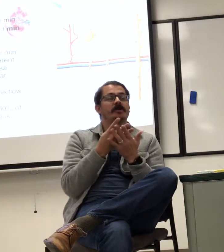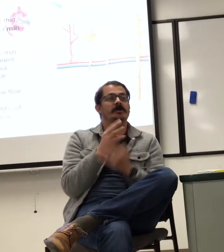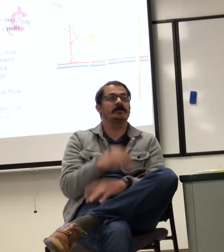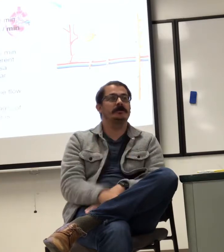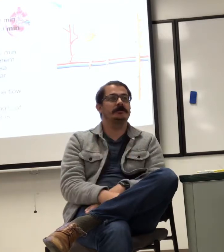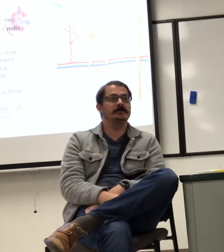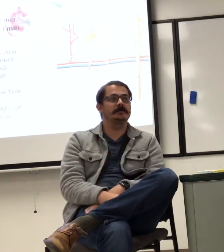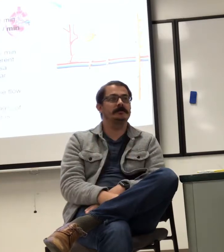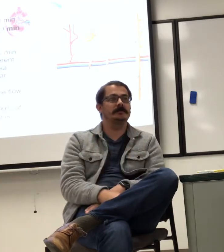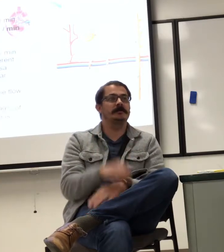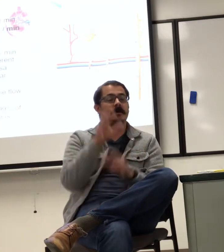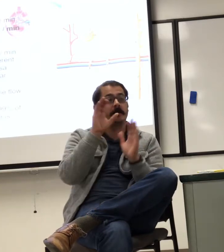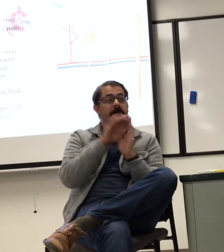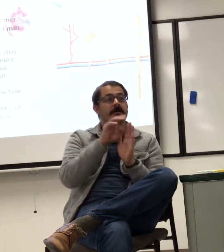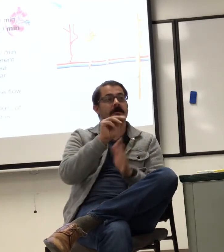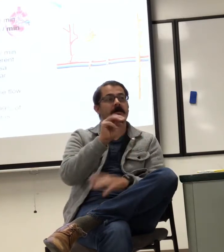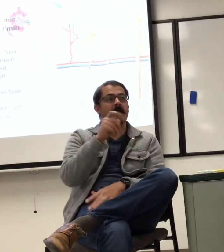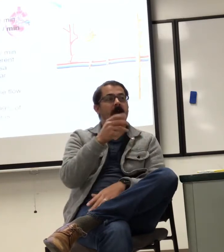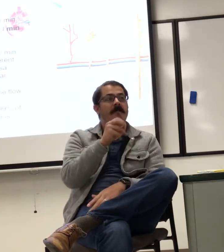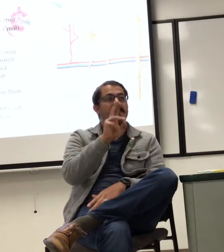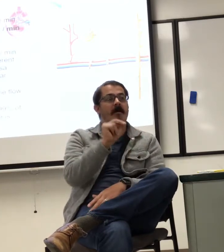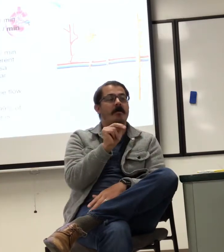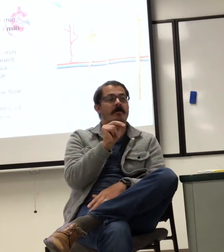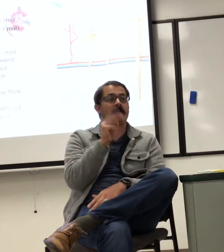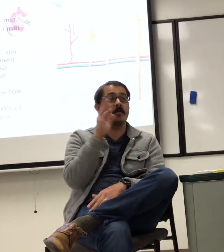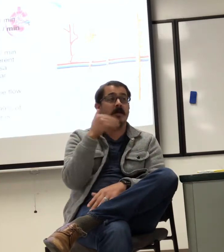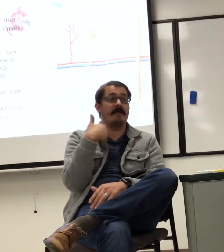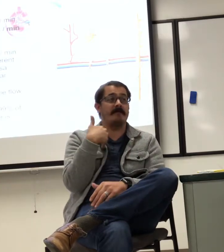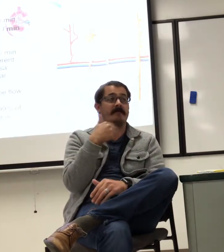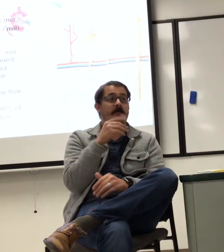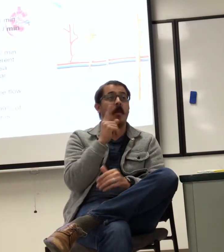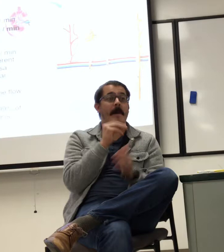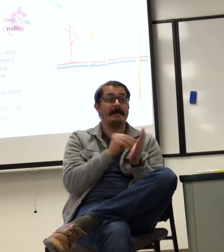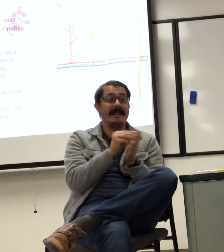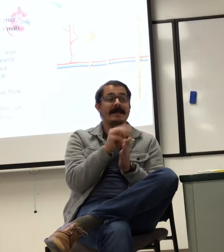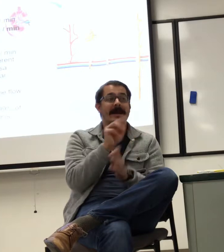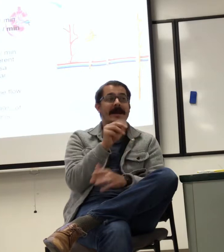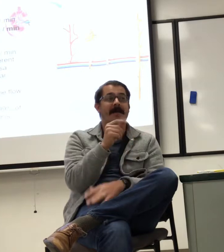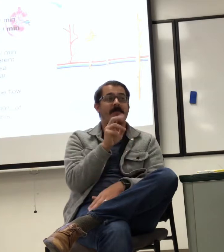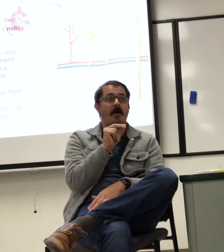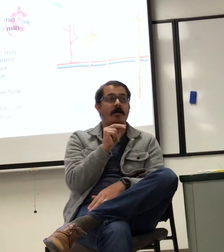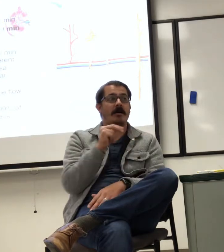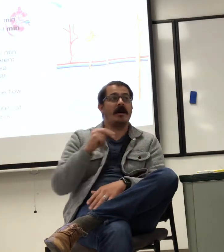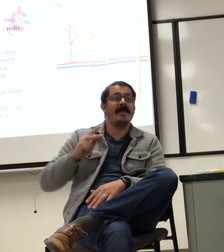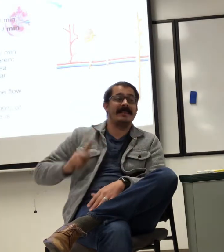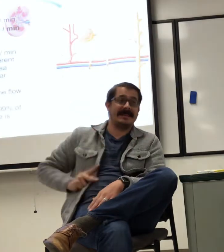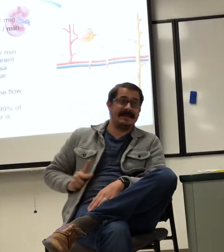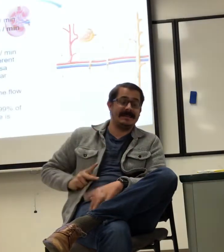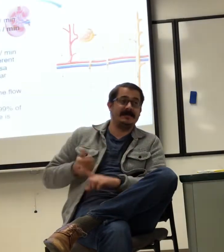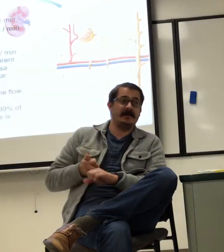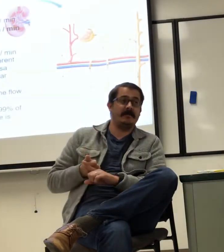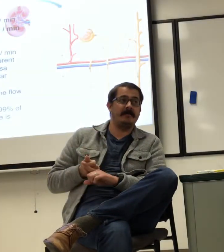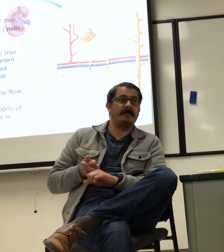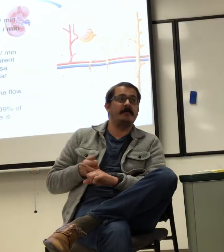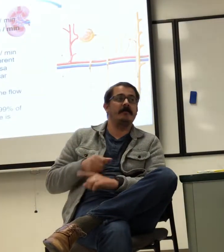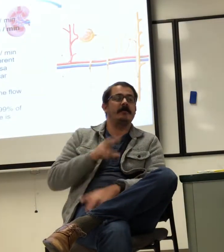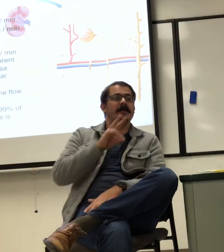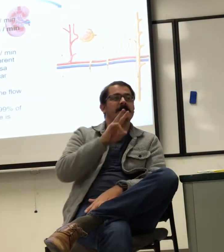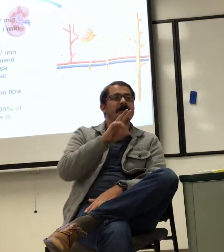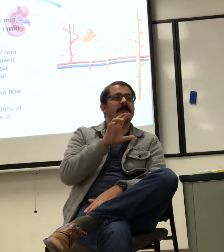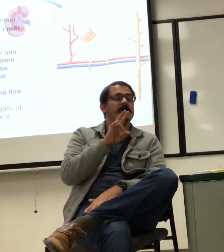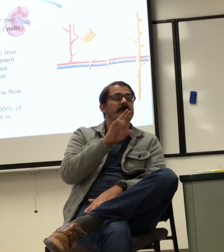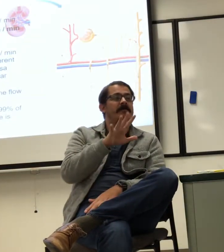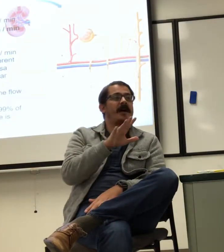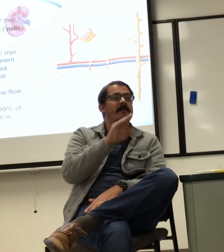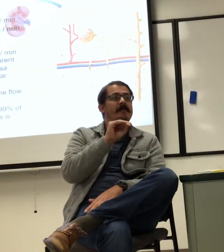And I have a picture of the nephron. Remember, you got a million of them. And collectively, the kidney will receive 775 mils of